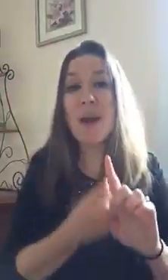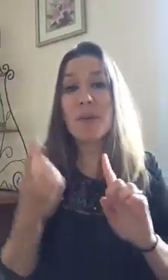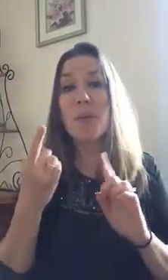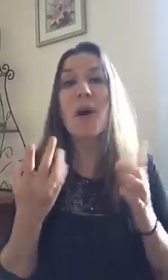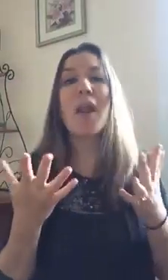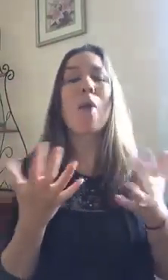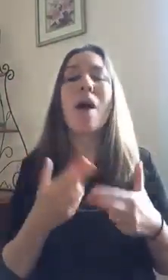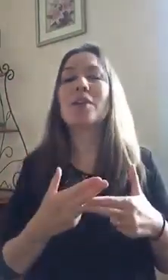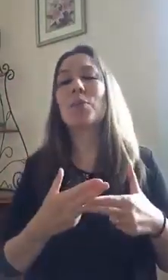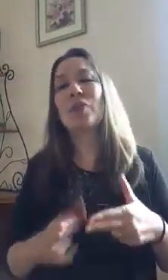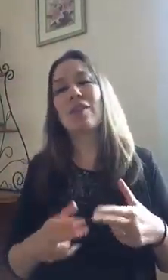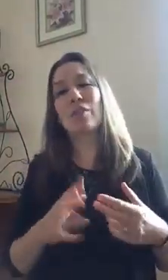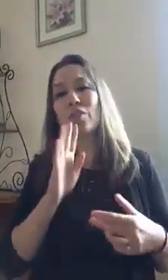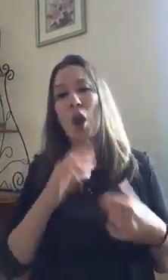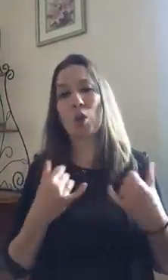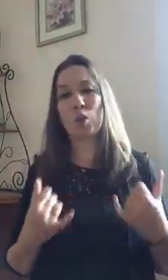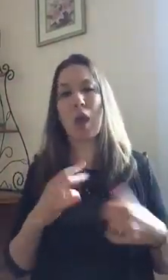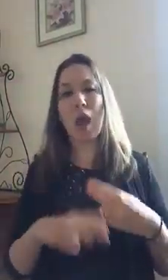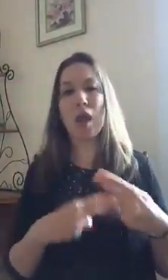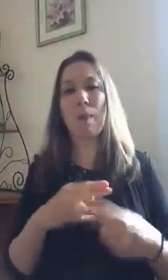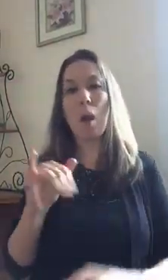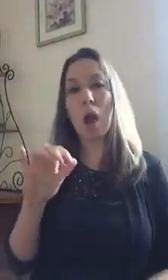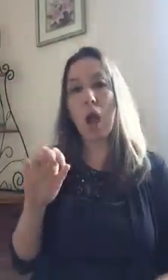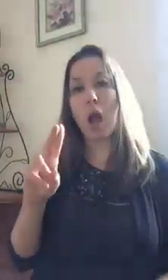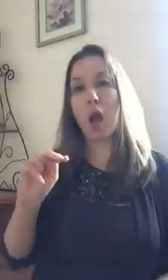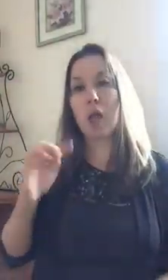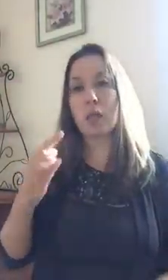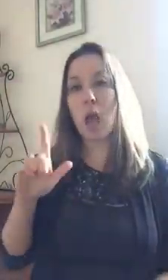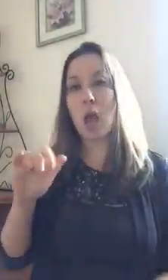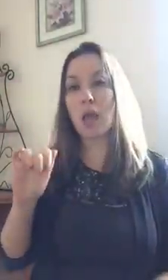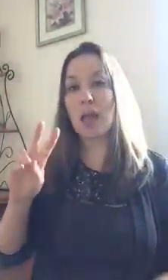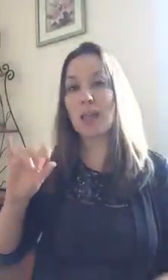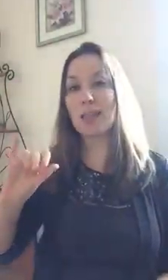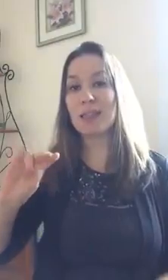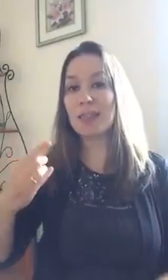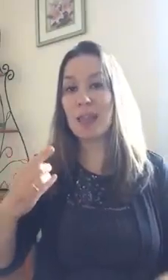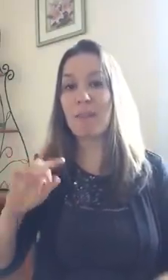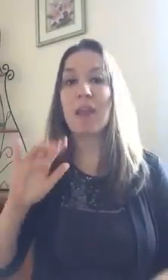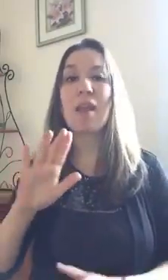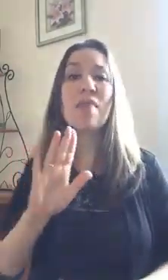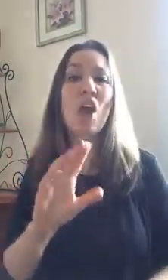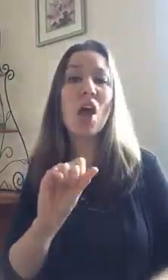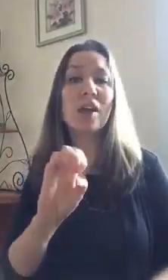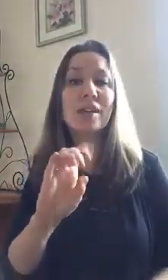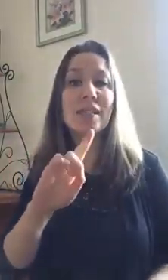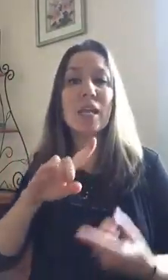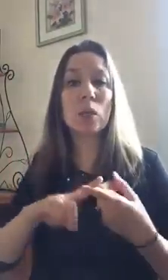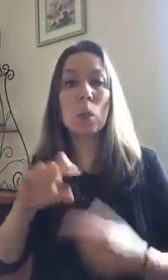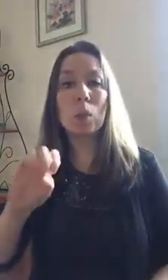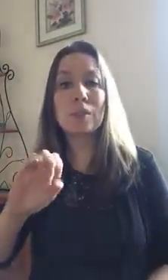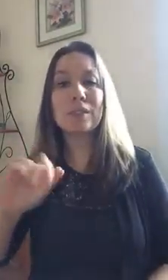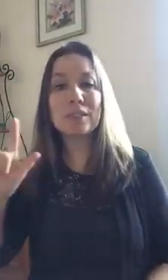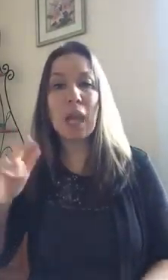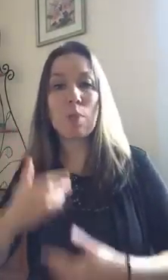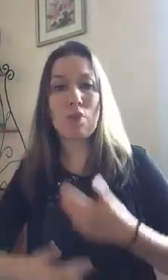wanted to talk a little bit tonight about the Young Living seed to seal process and why, although there are a multitude of other essential oil companies that are